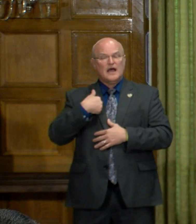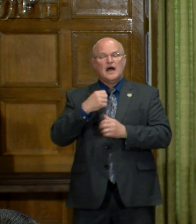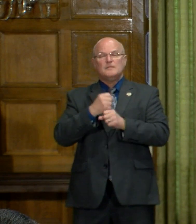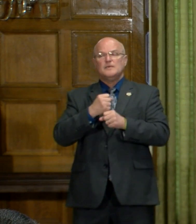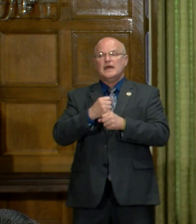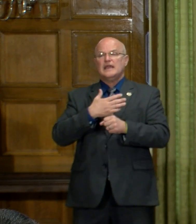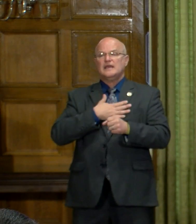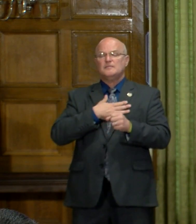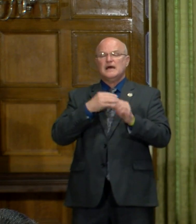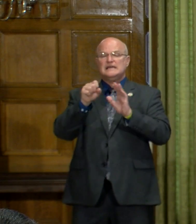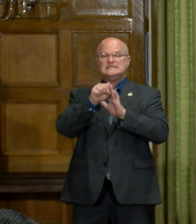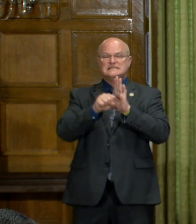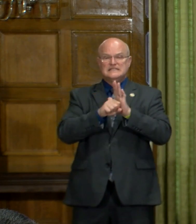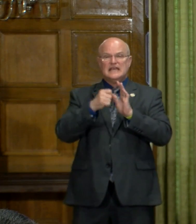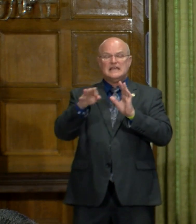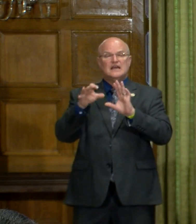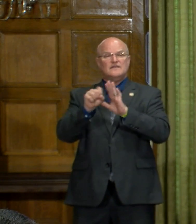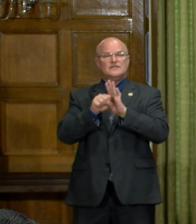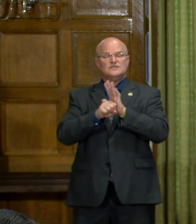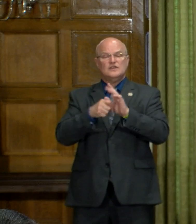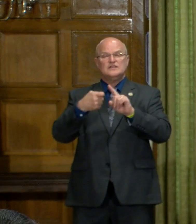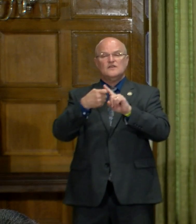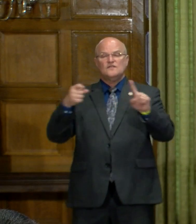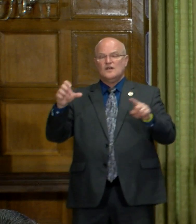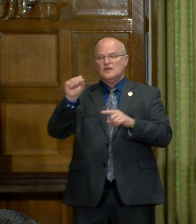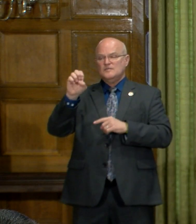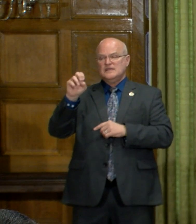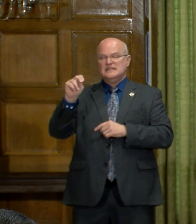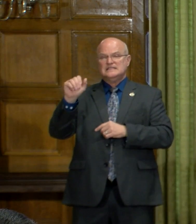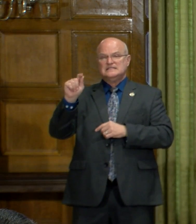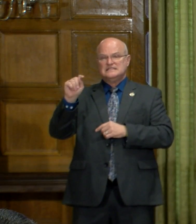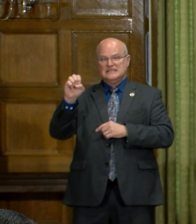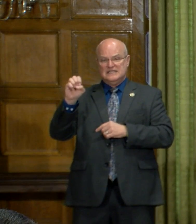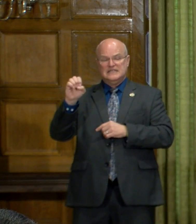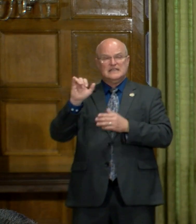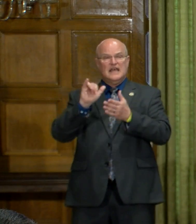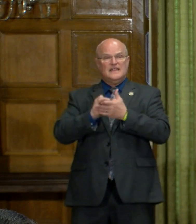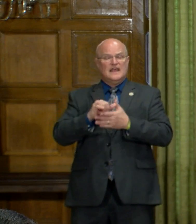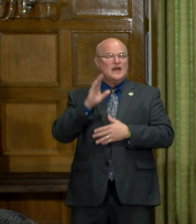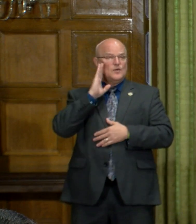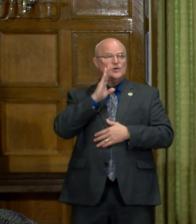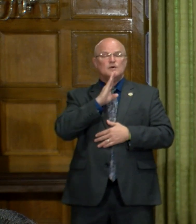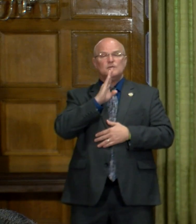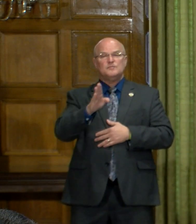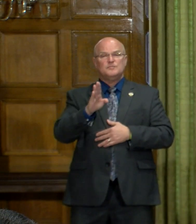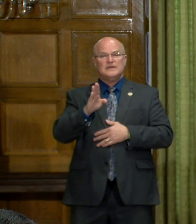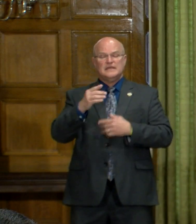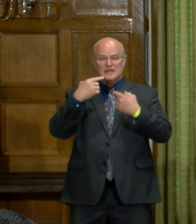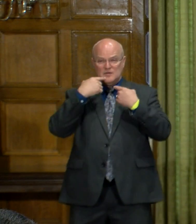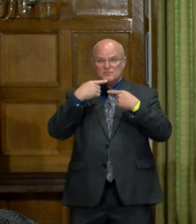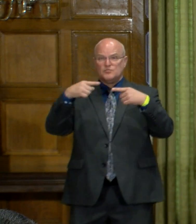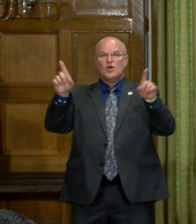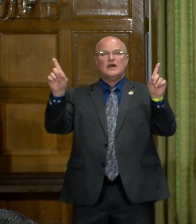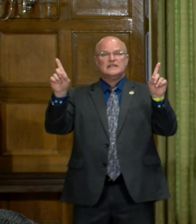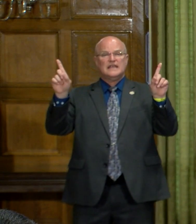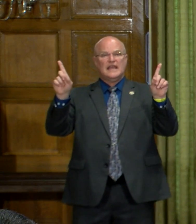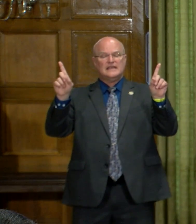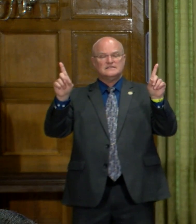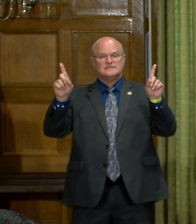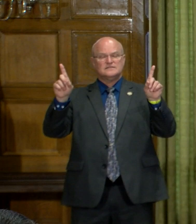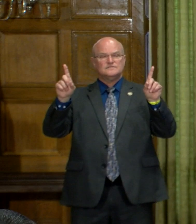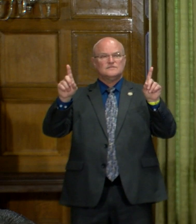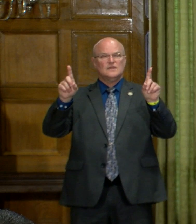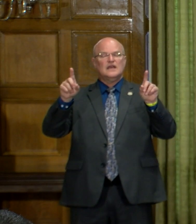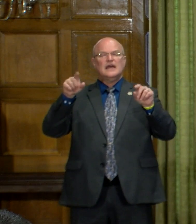making my State of the State address from the Senate chambers that will be broadcast